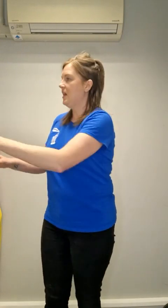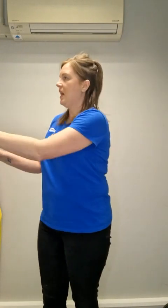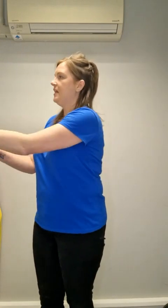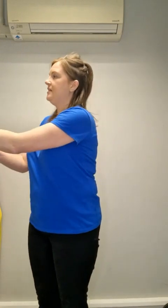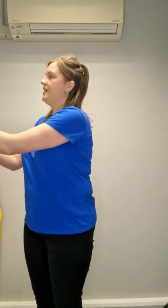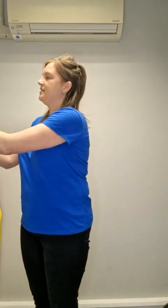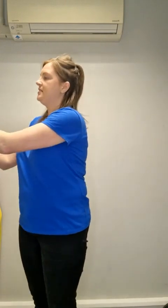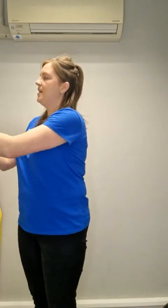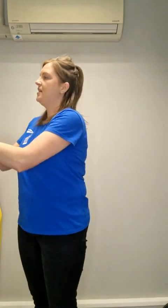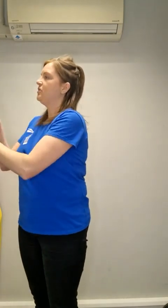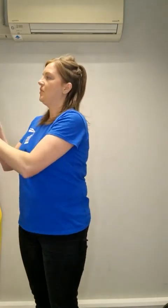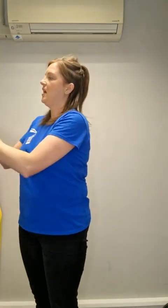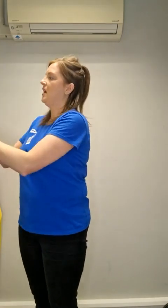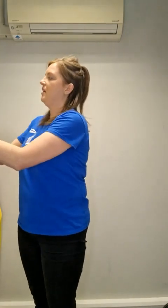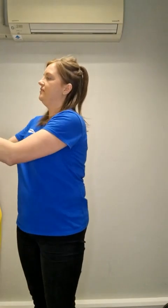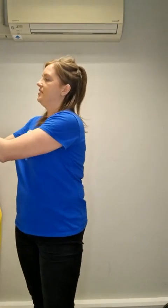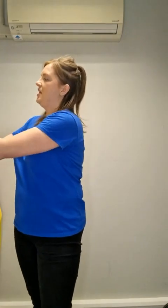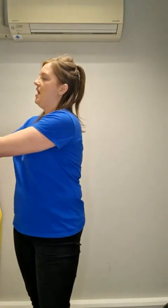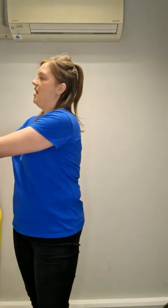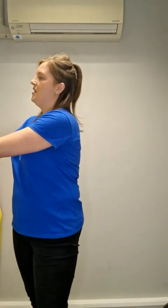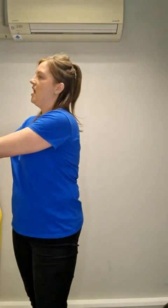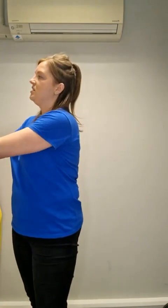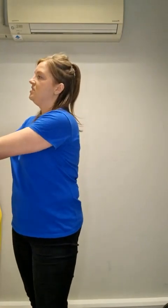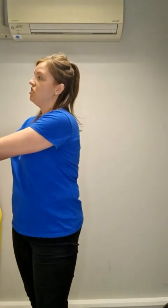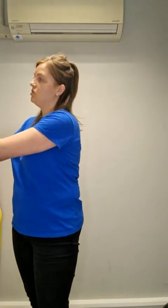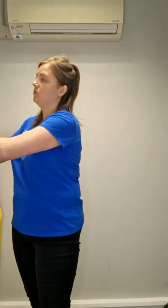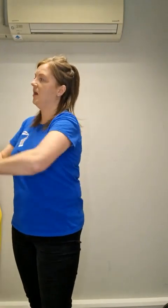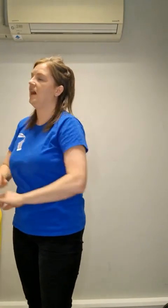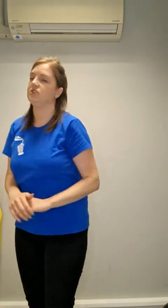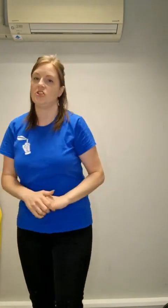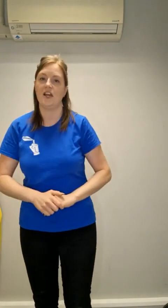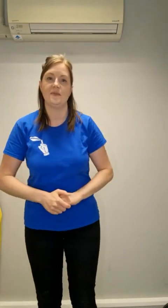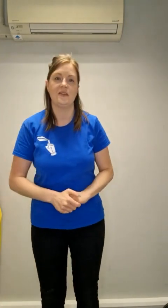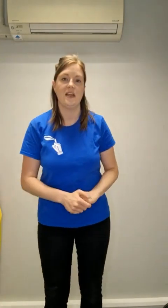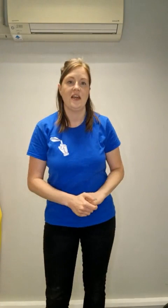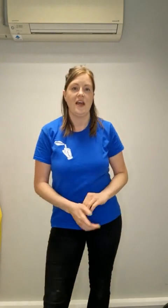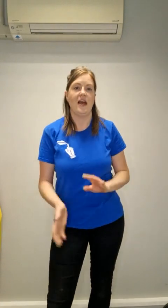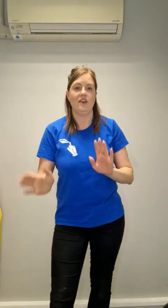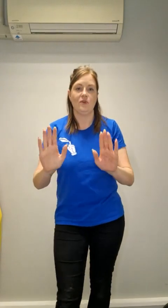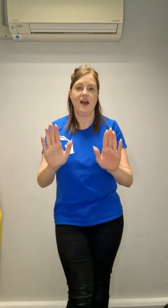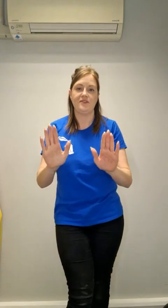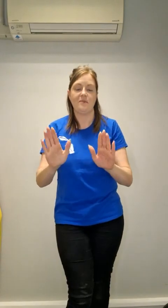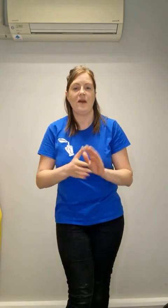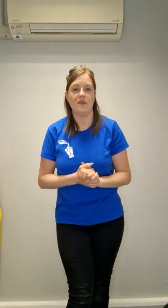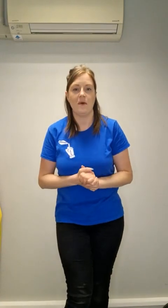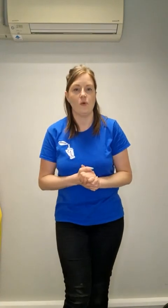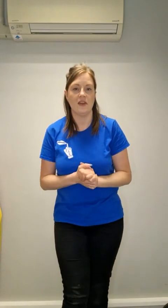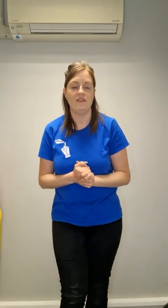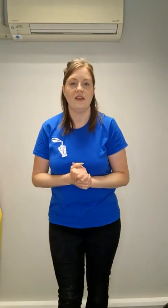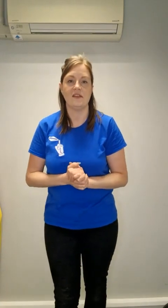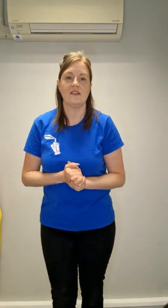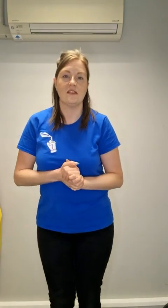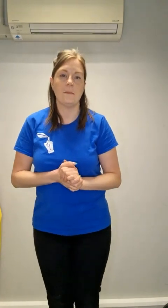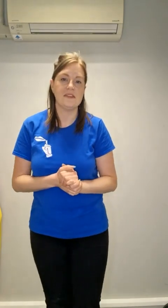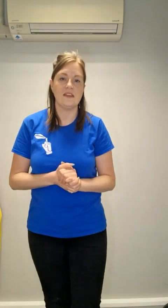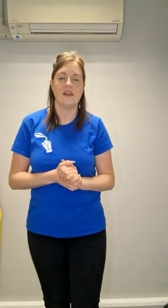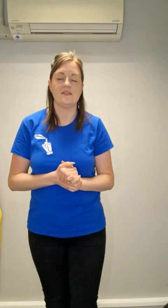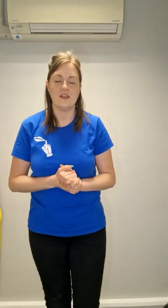And then, as I said, we have 10 additional hand shapes, and you'll have to bear with my wonky fingers and thumbs and things for these